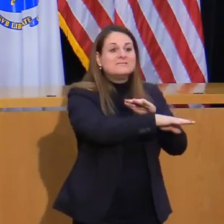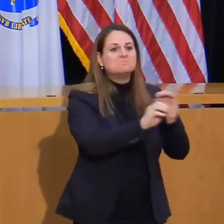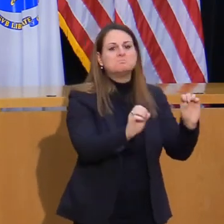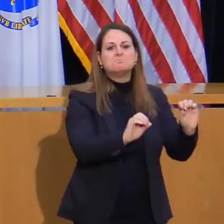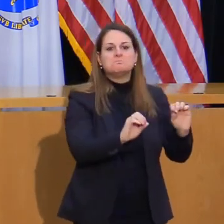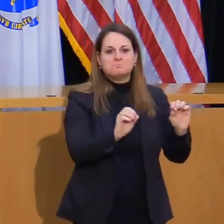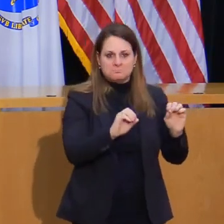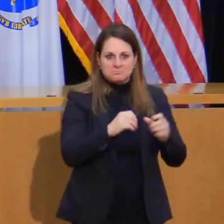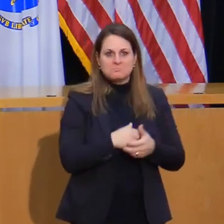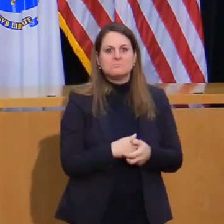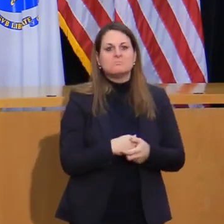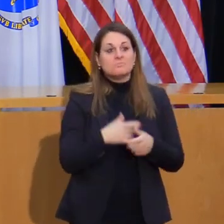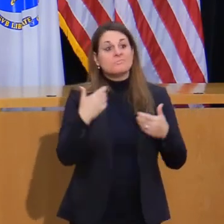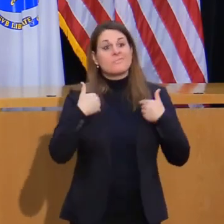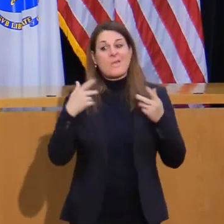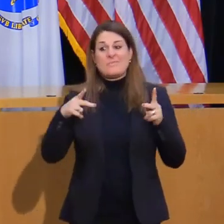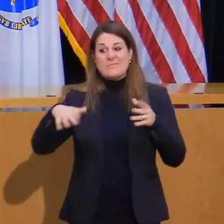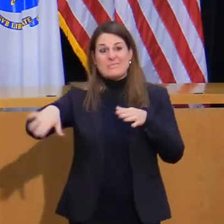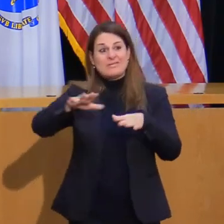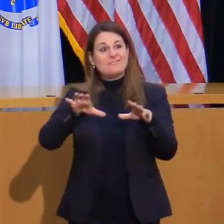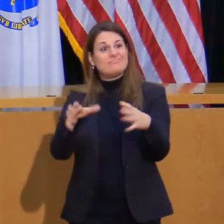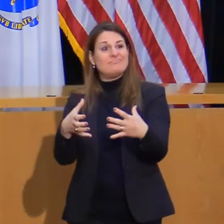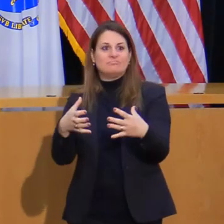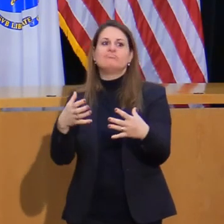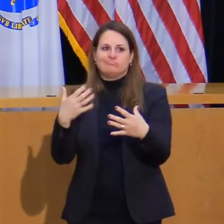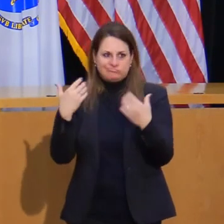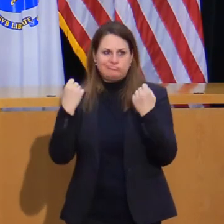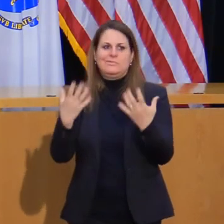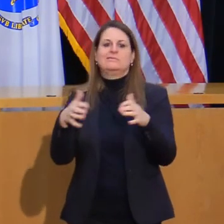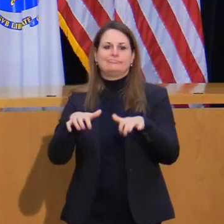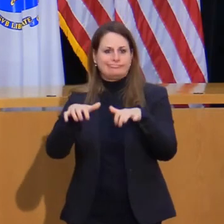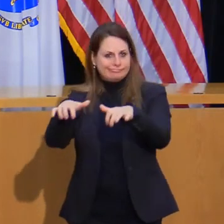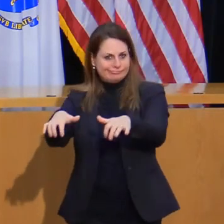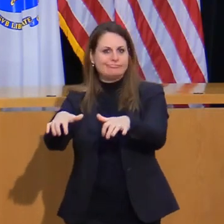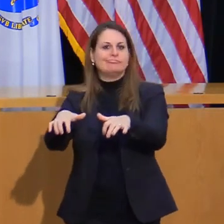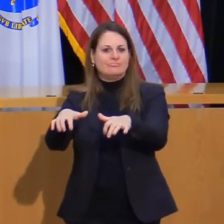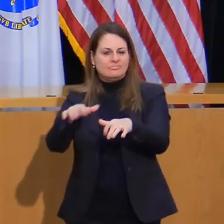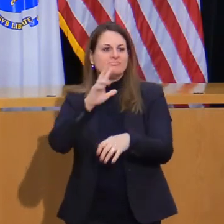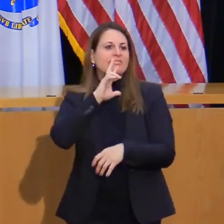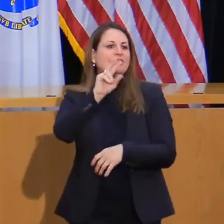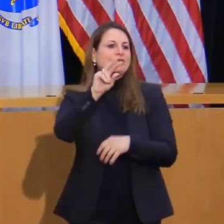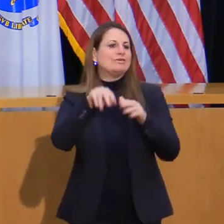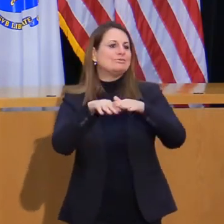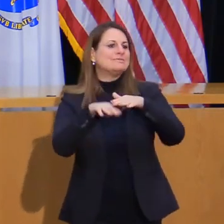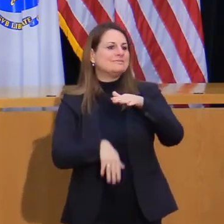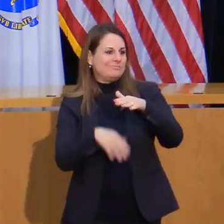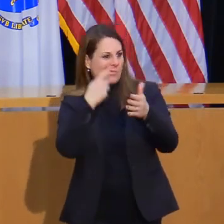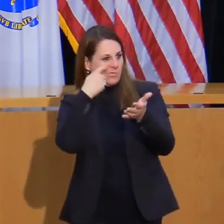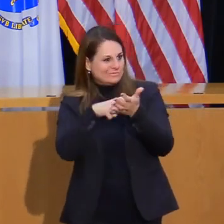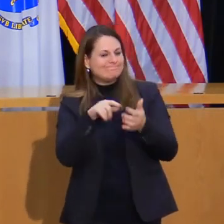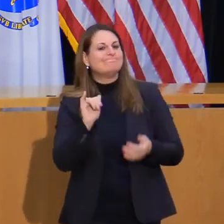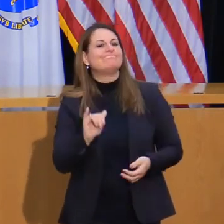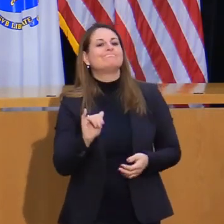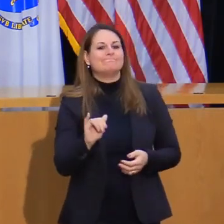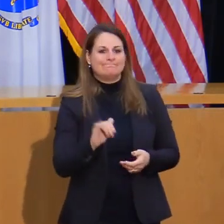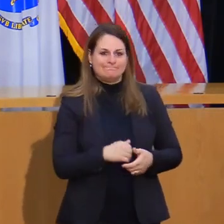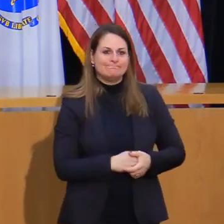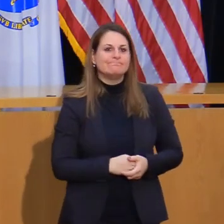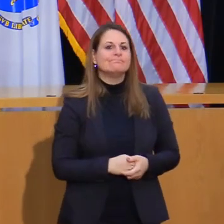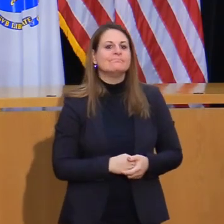age demographic, people under the age of 30. While these residents are far less likely to be